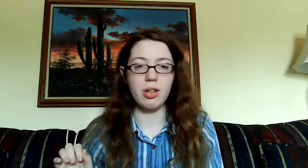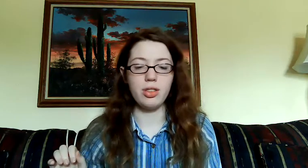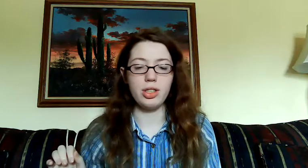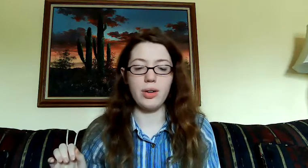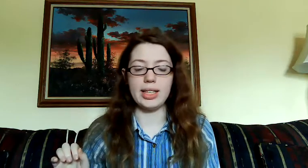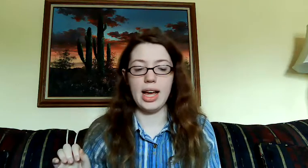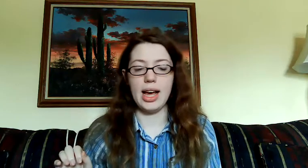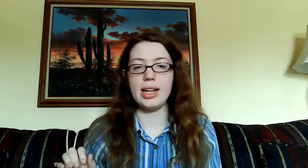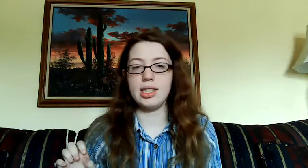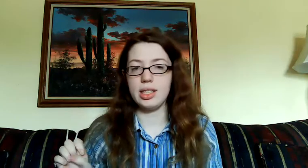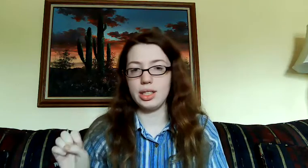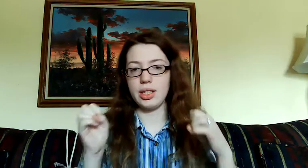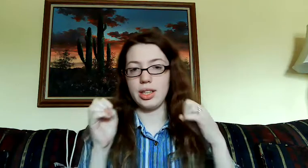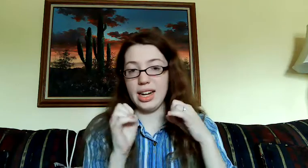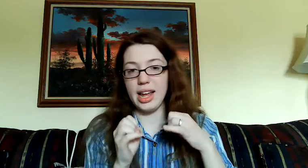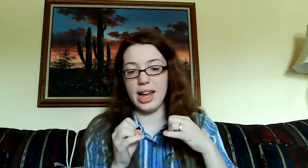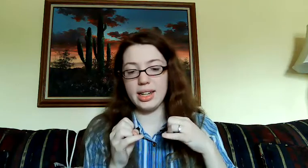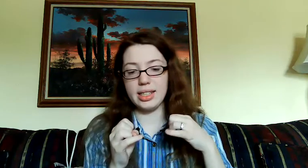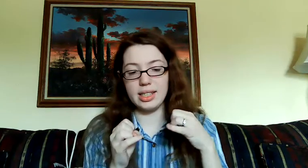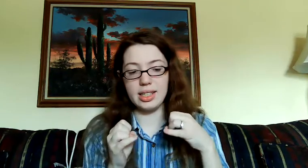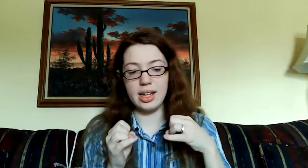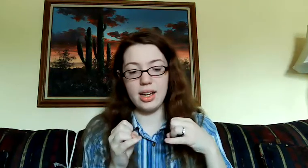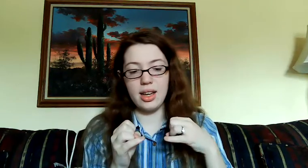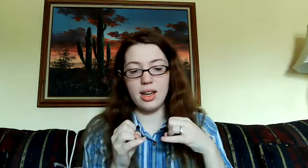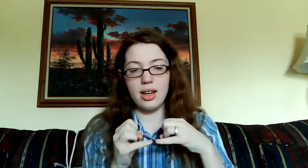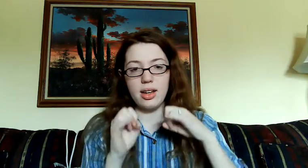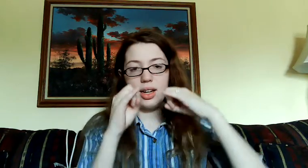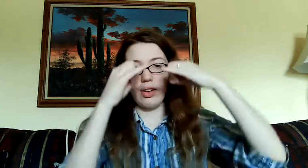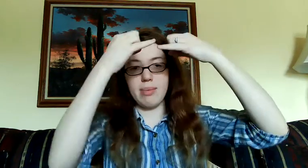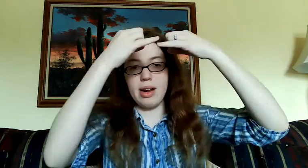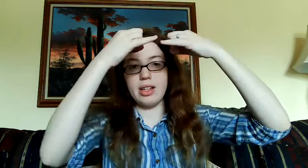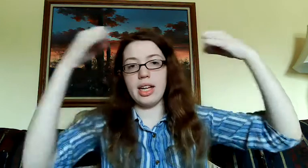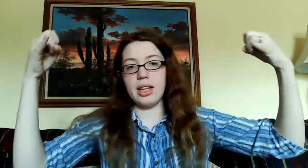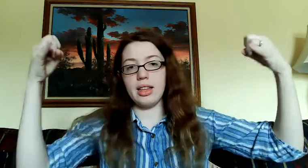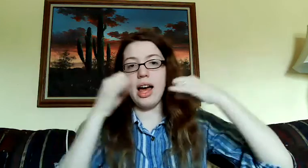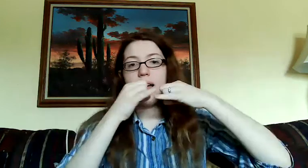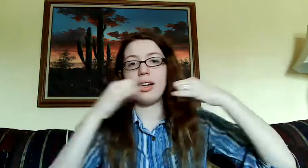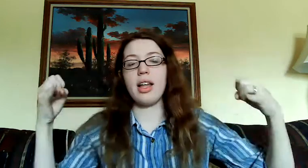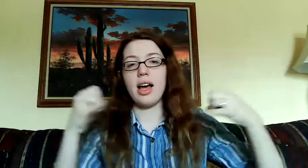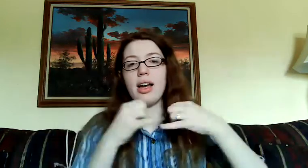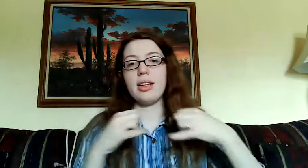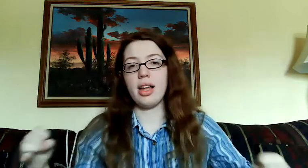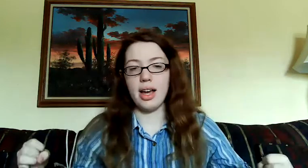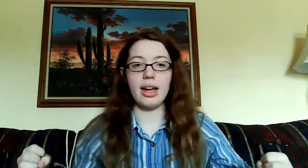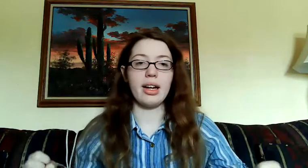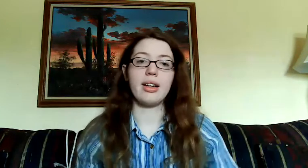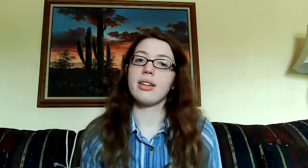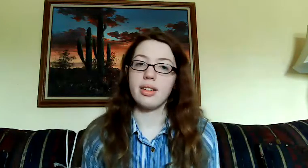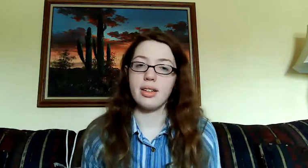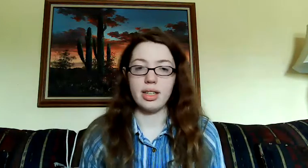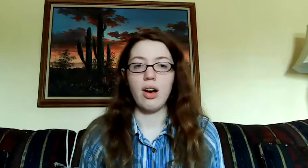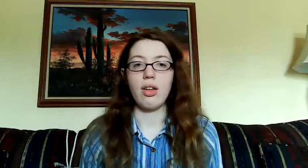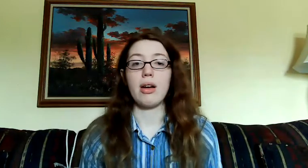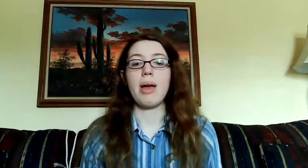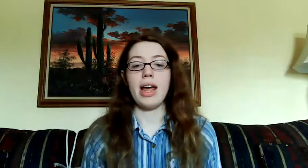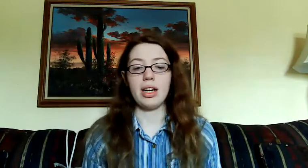showing lines, thin lines. You know, like I might say a line, a line, a line, you know, like on a page.